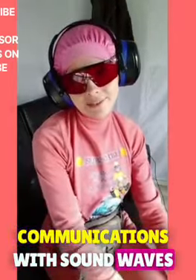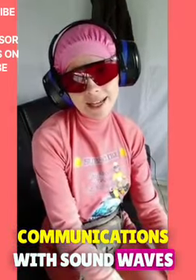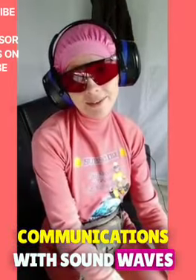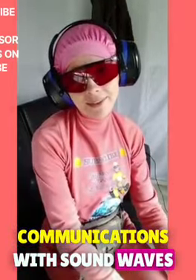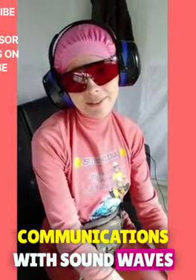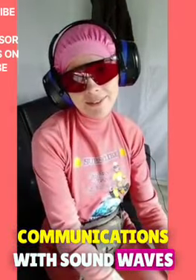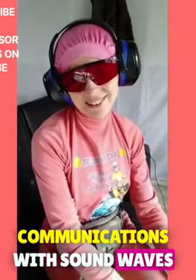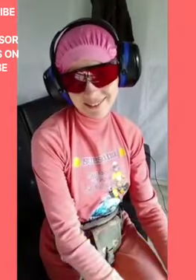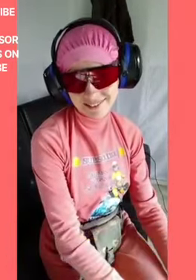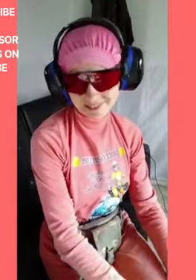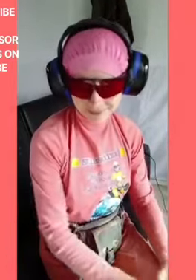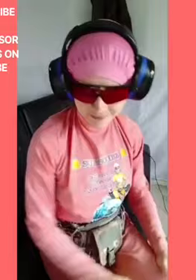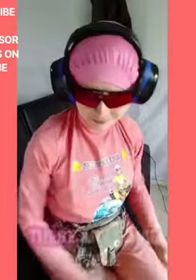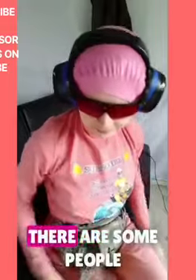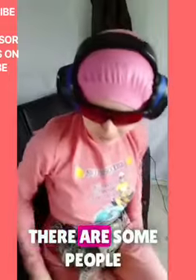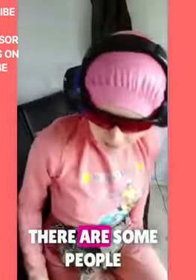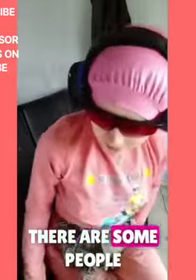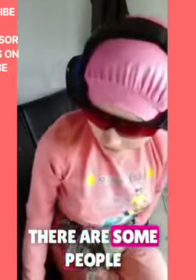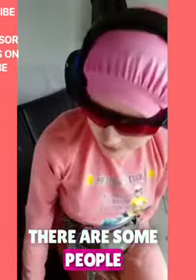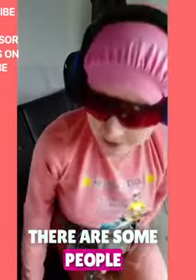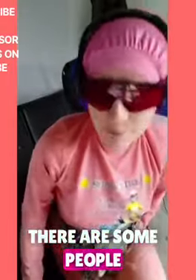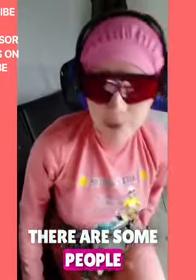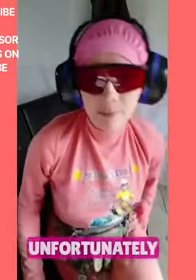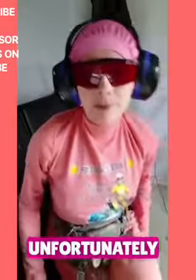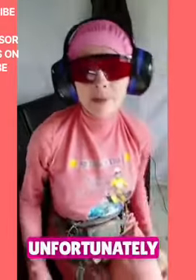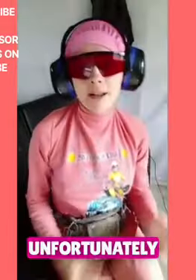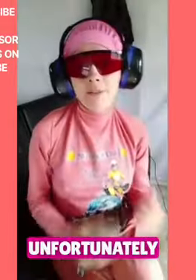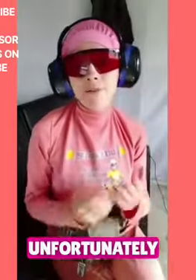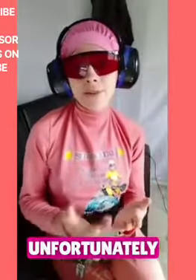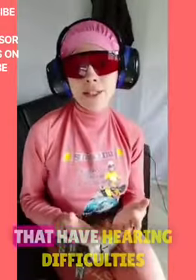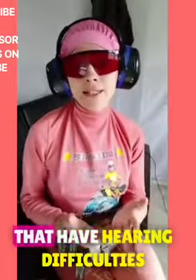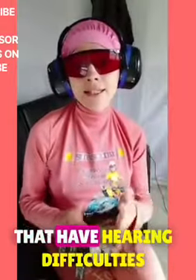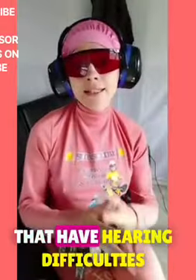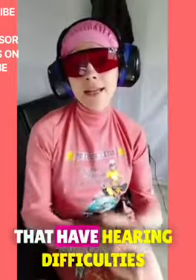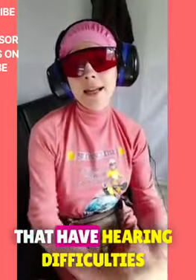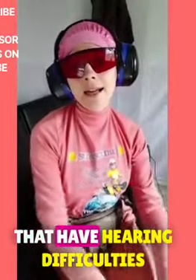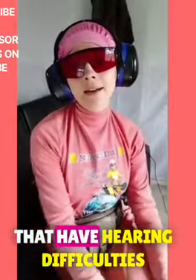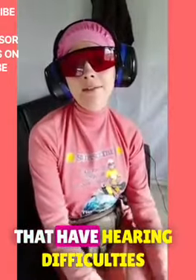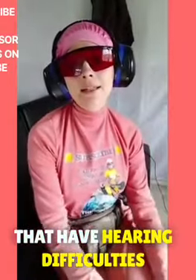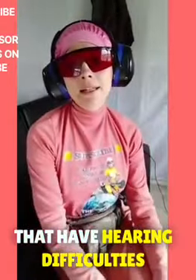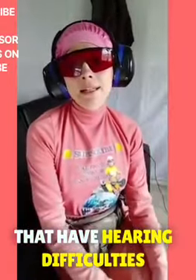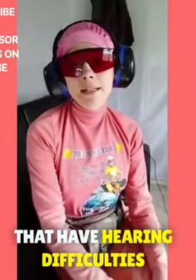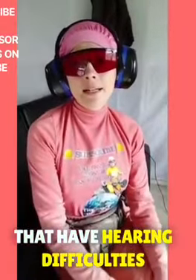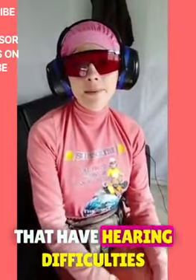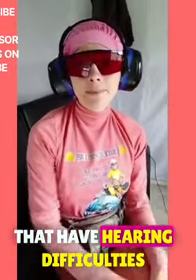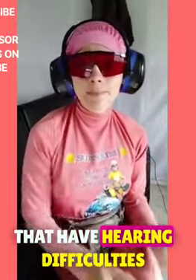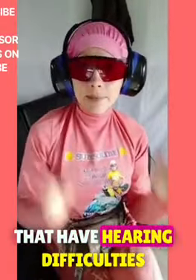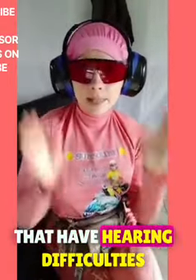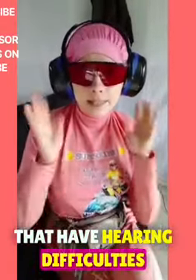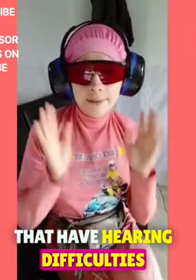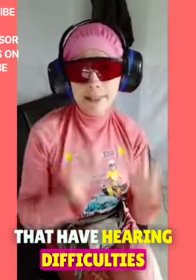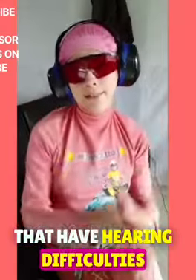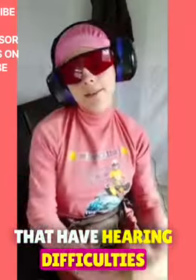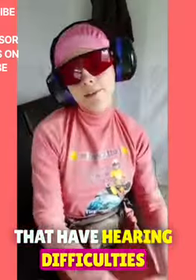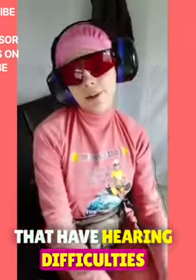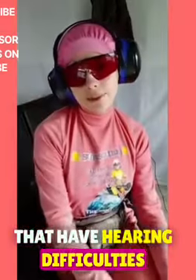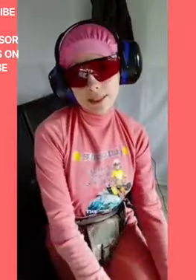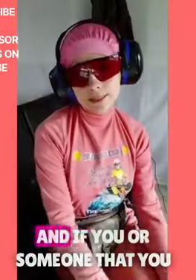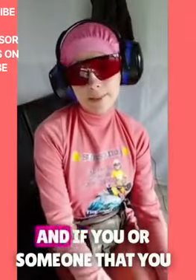waves. There are some people, unfortunately, that have hearing difficulties. And if